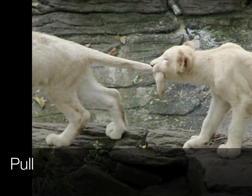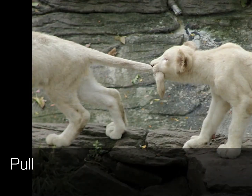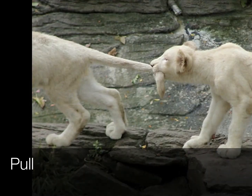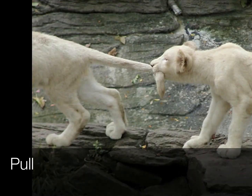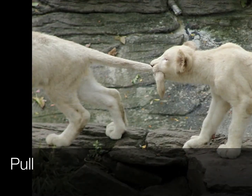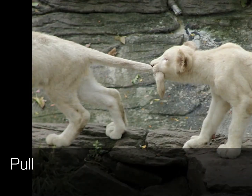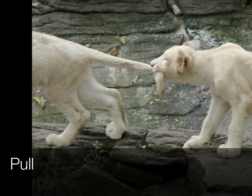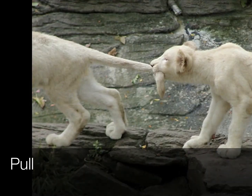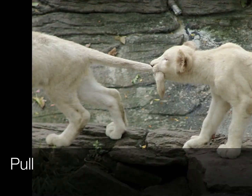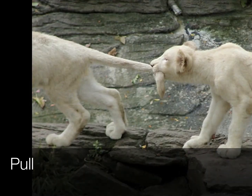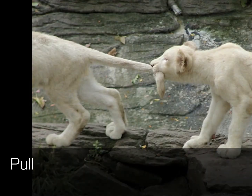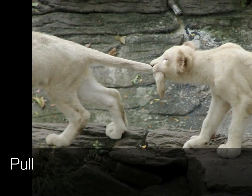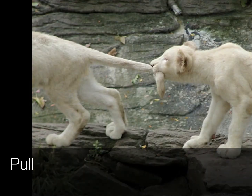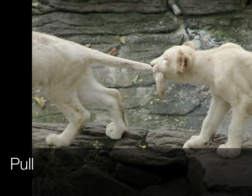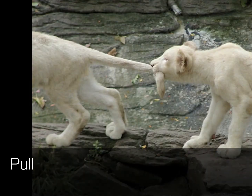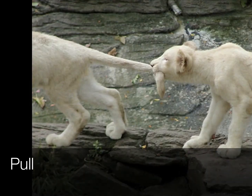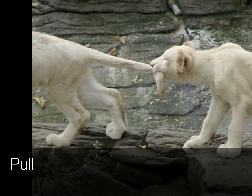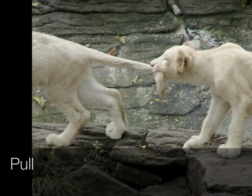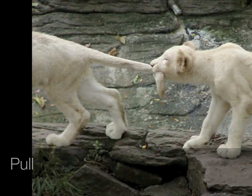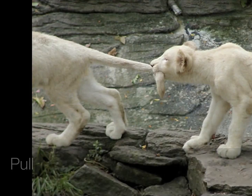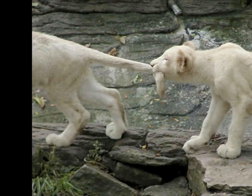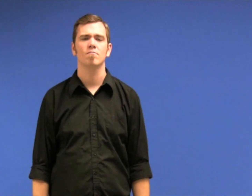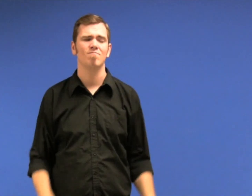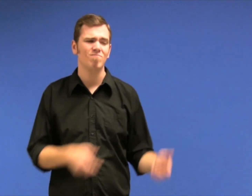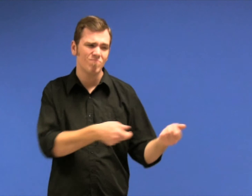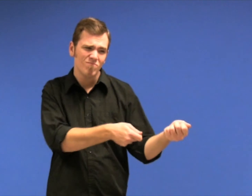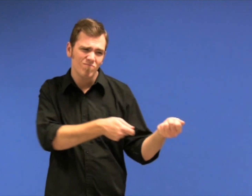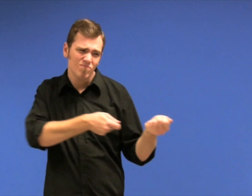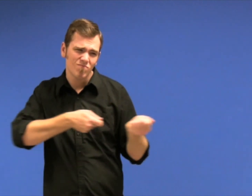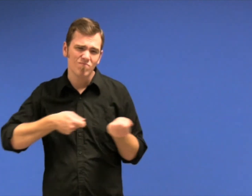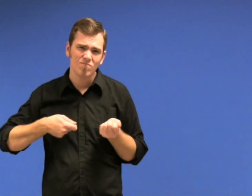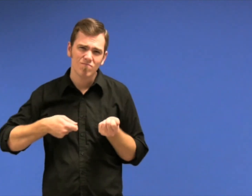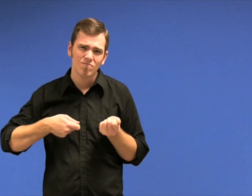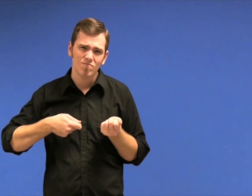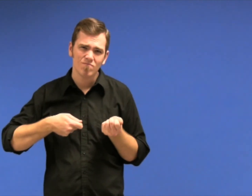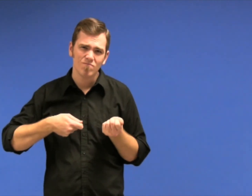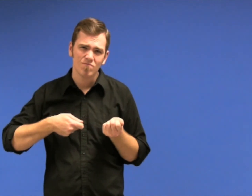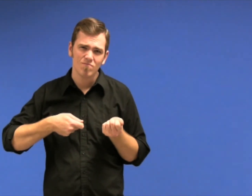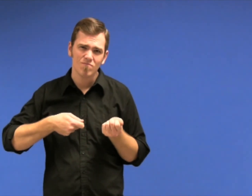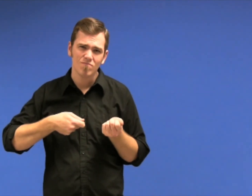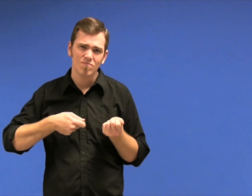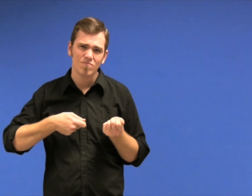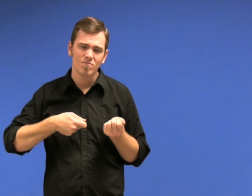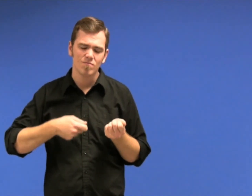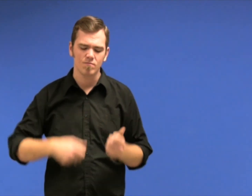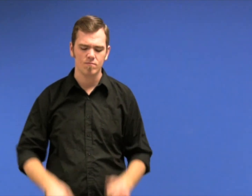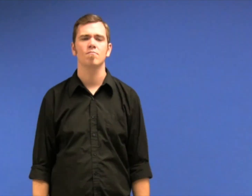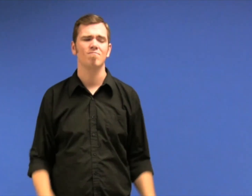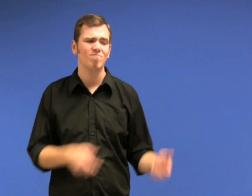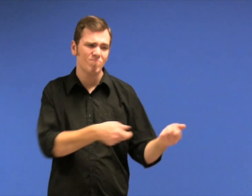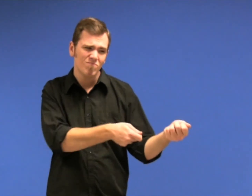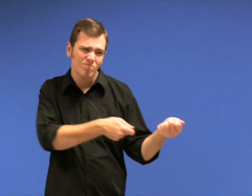The sign for pull really depends on what you're pulling. In this case, it's pulling something like a rope, and it's pull.